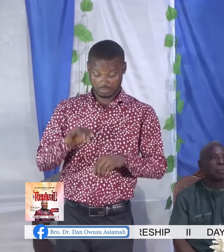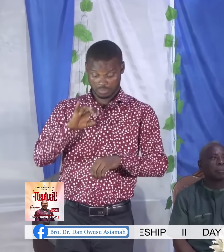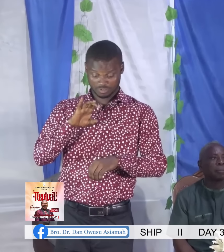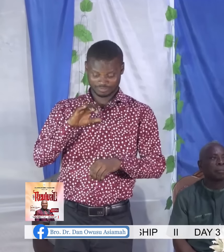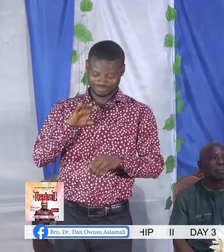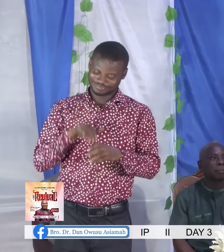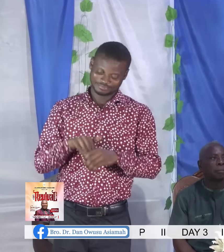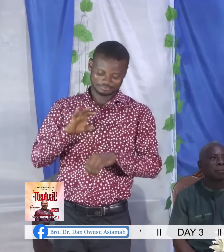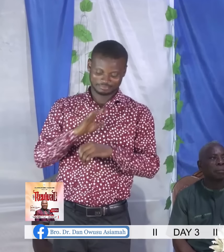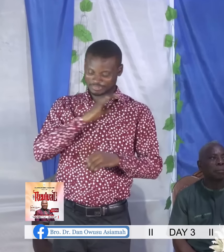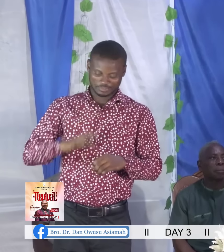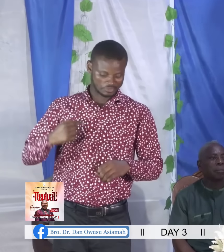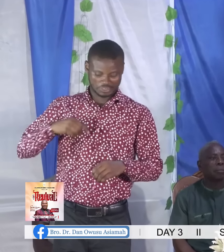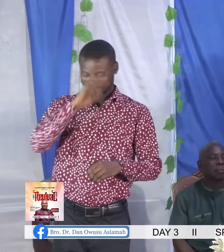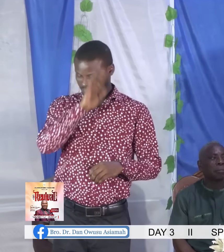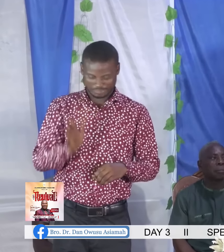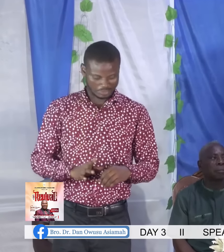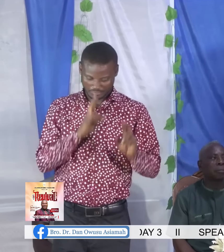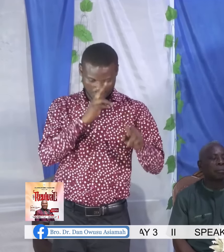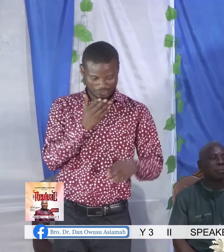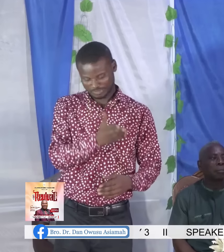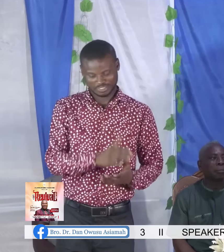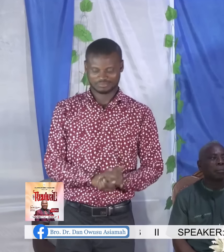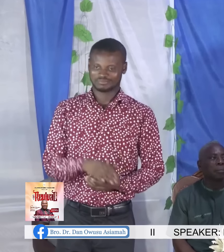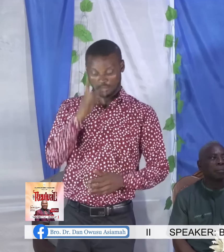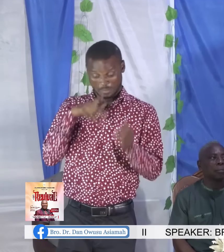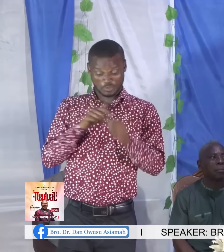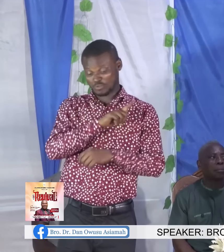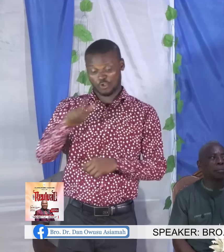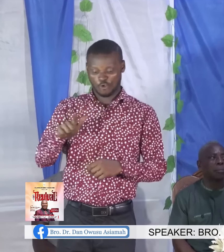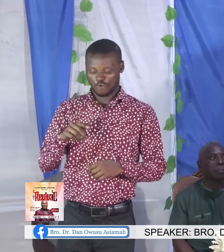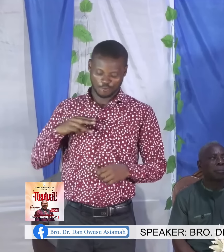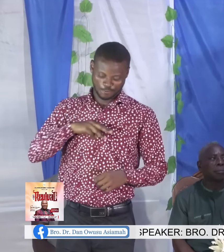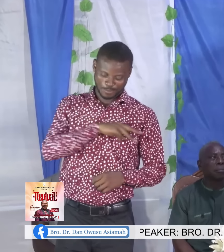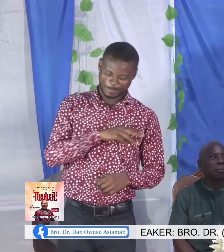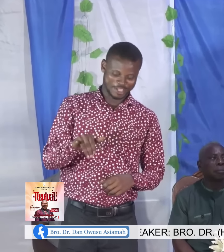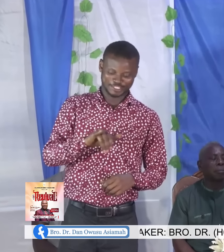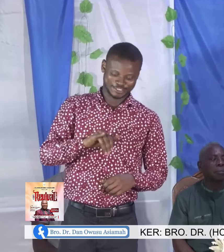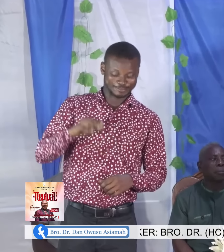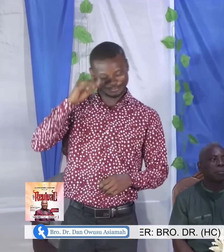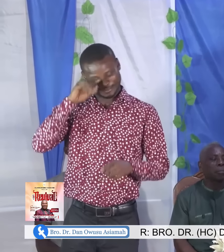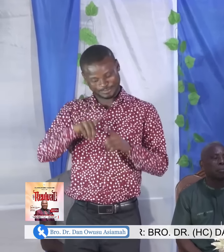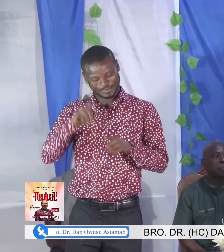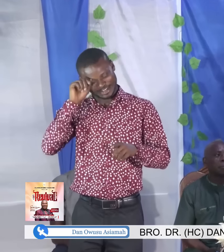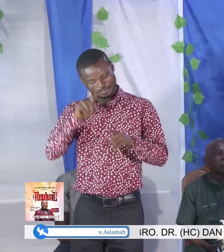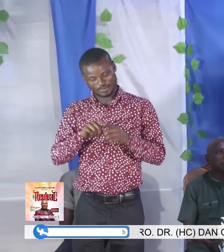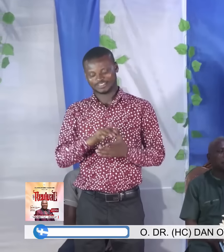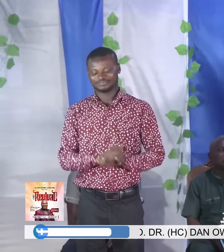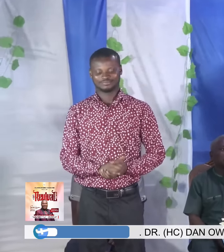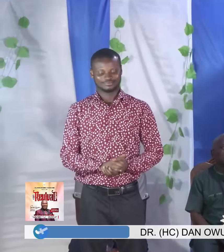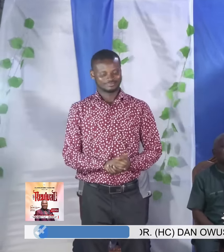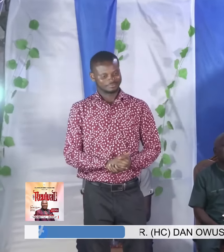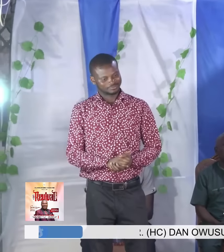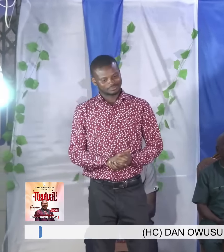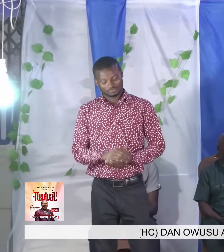because ya say bro orofo a uti ame be wi asifo mpo e to da bia o